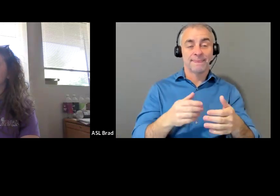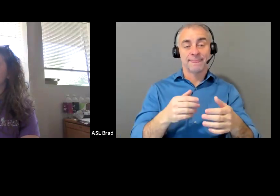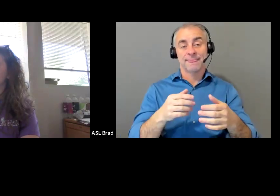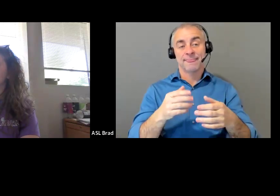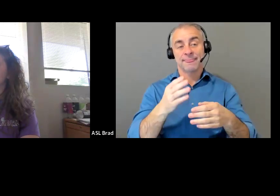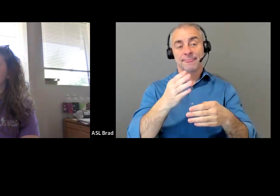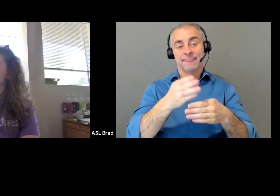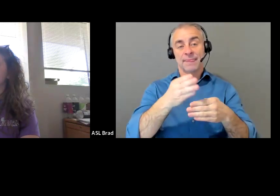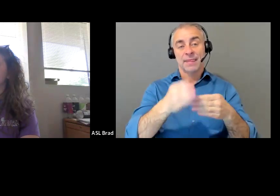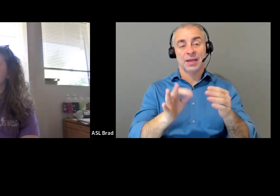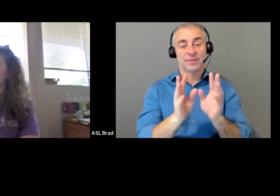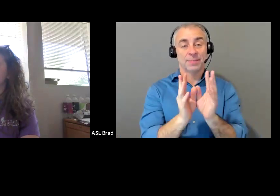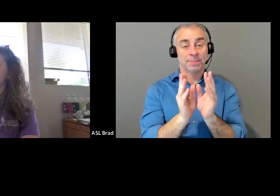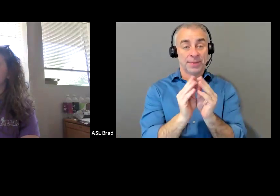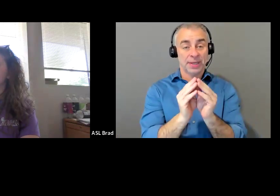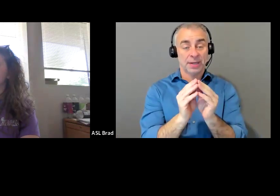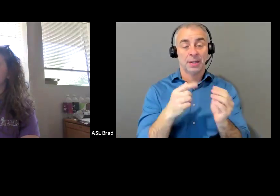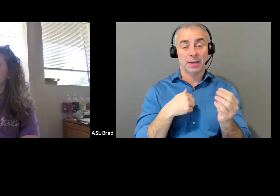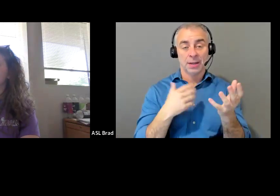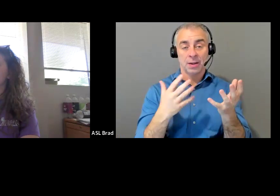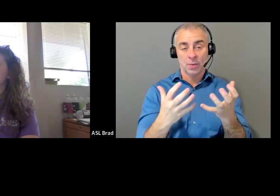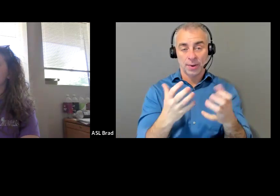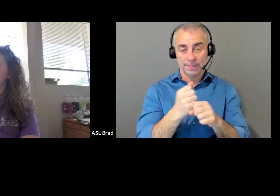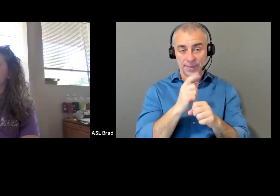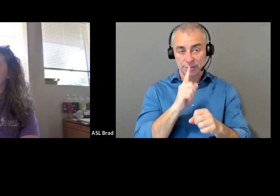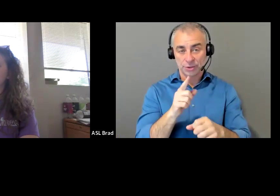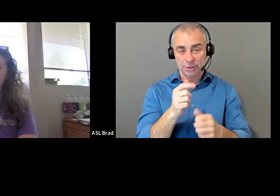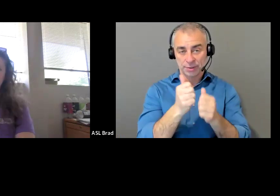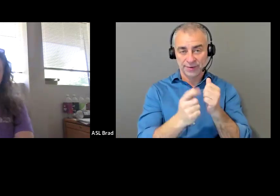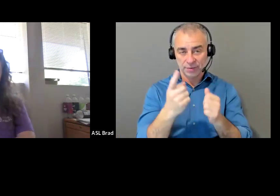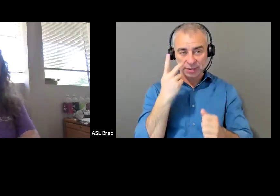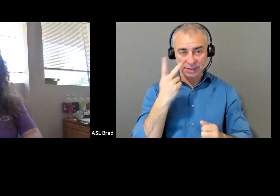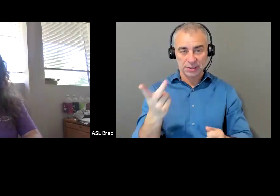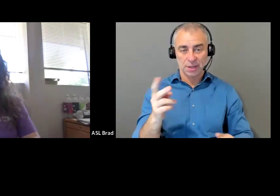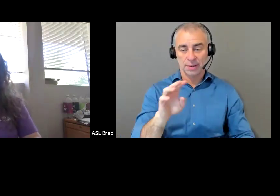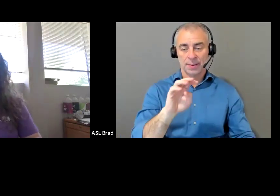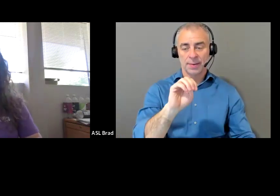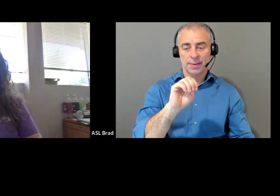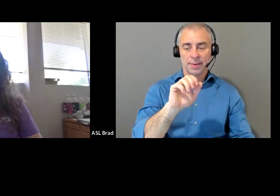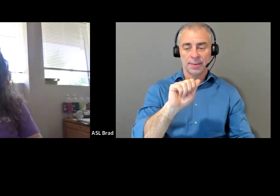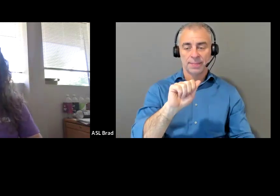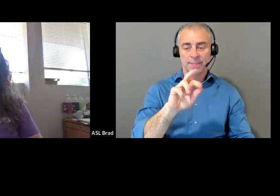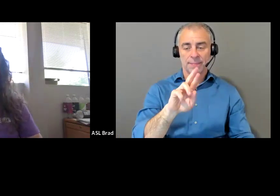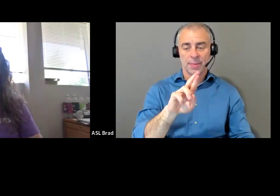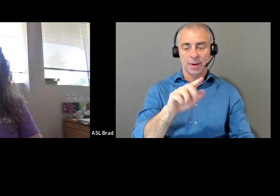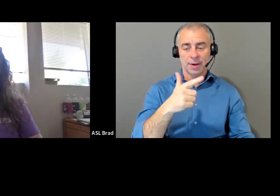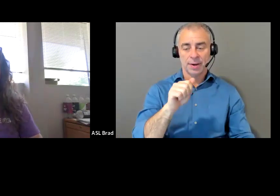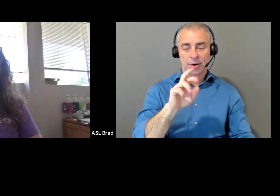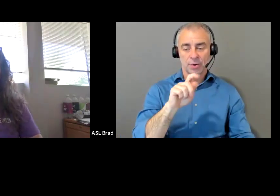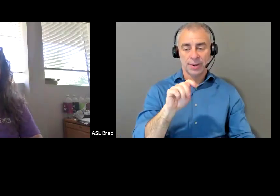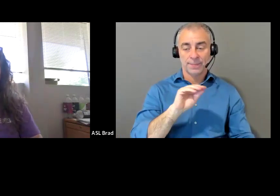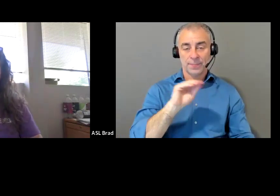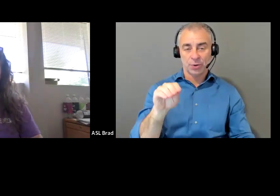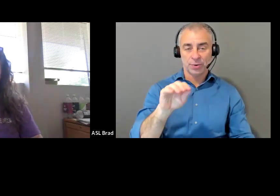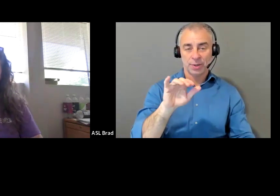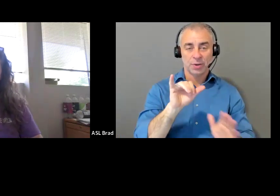near the end of the call, I did want to make sure that everyone saw that Margaret kindly put the YouTube